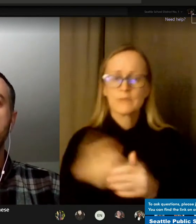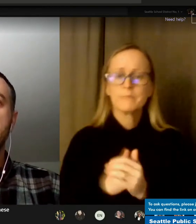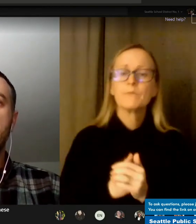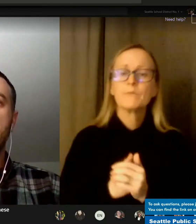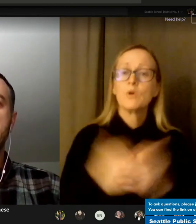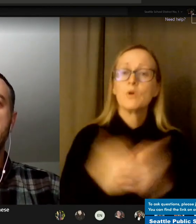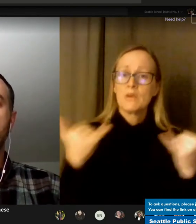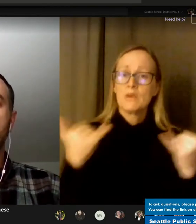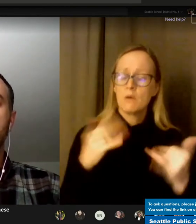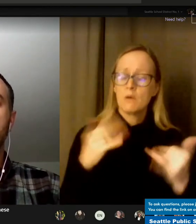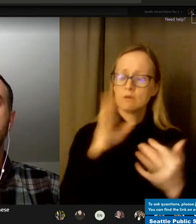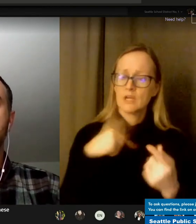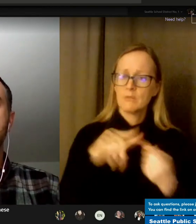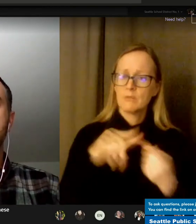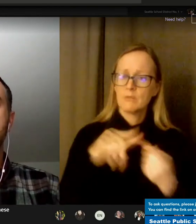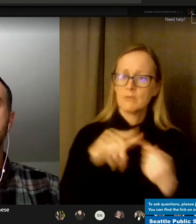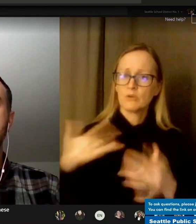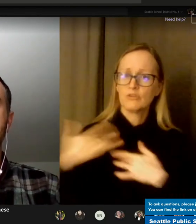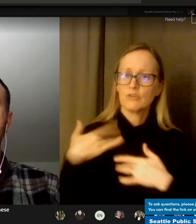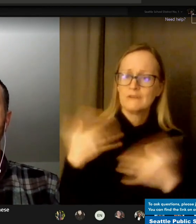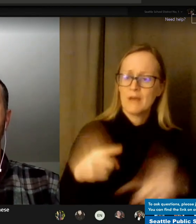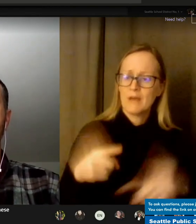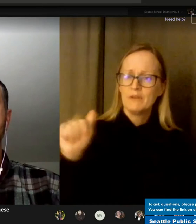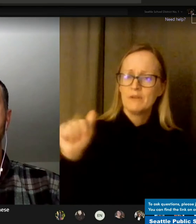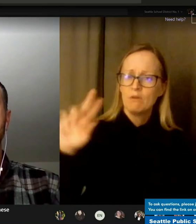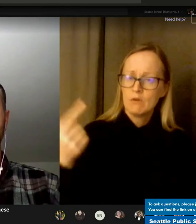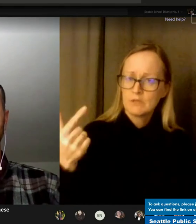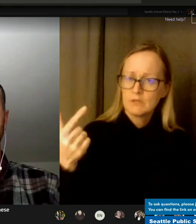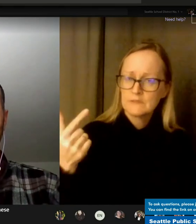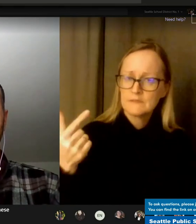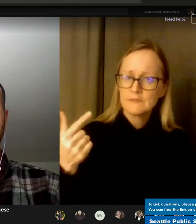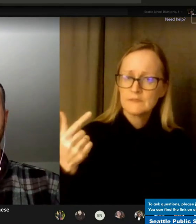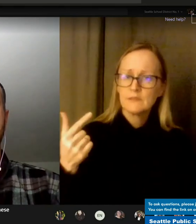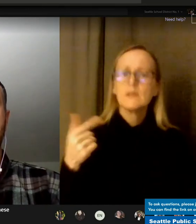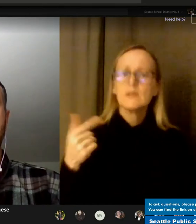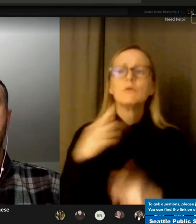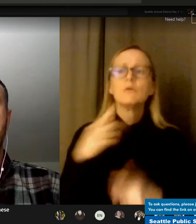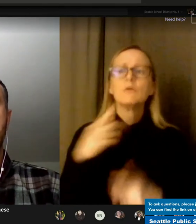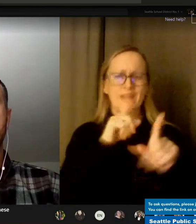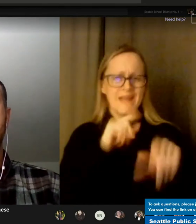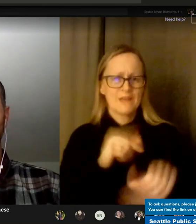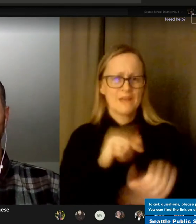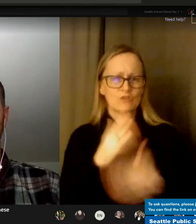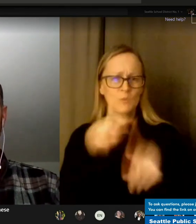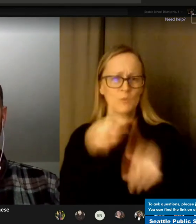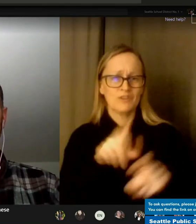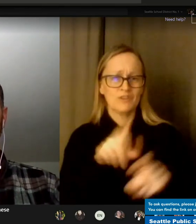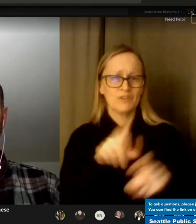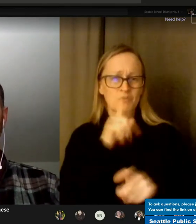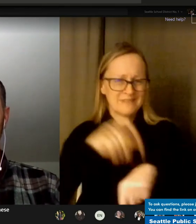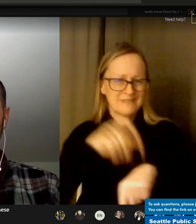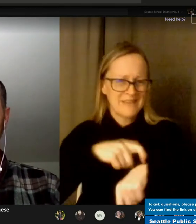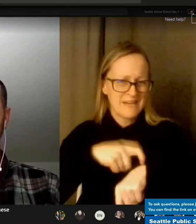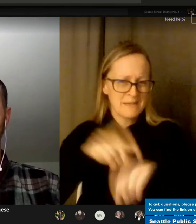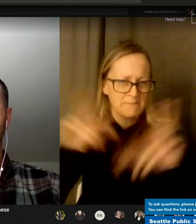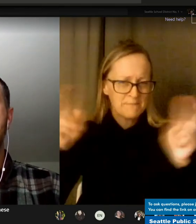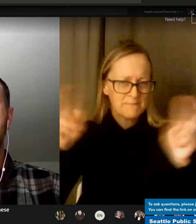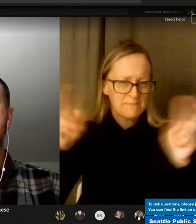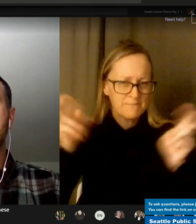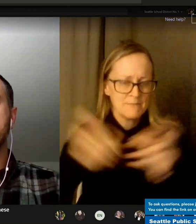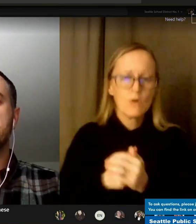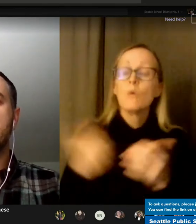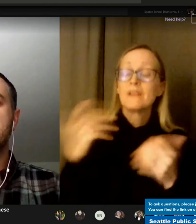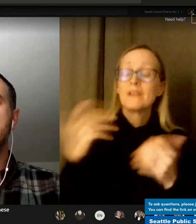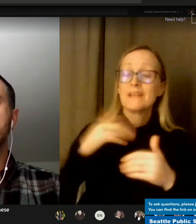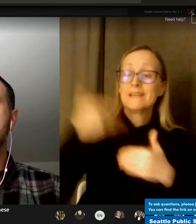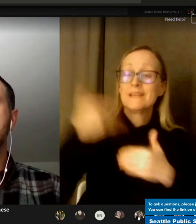share updates on the work of the department, and answer some questions in real time. Our next community forum designed for our Spanish-speaking families is this